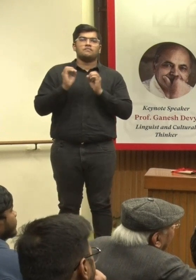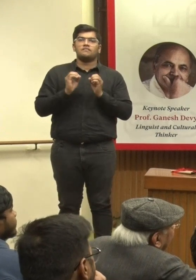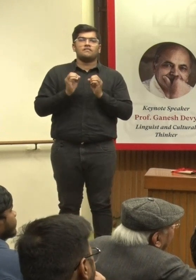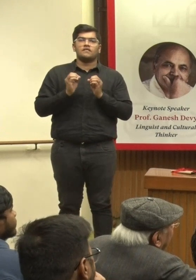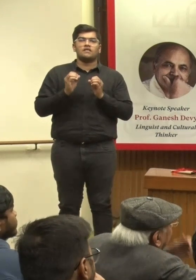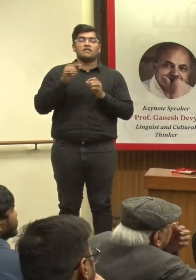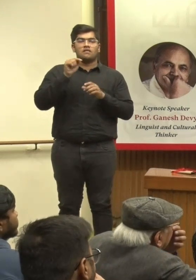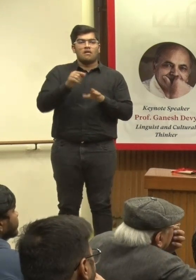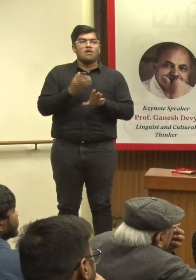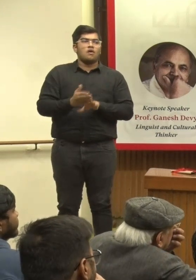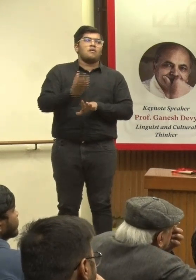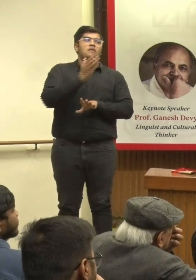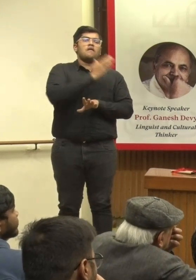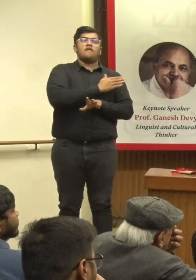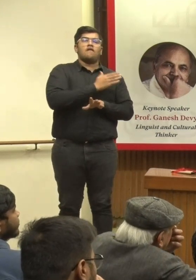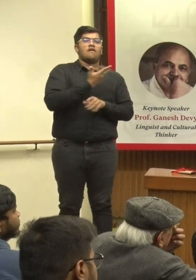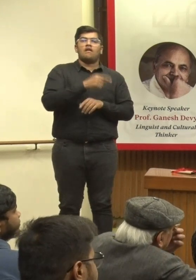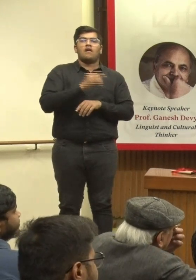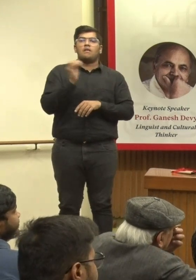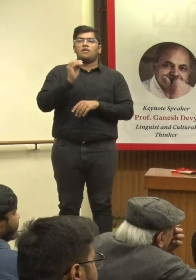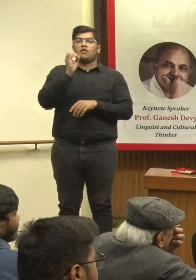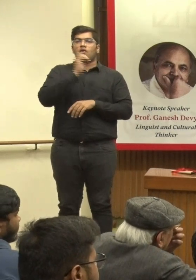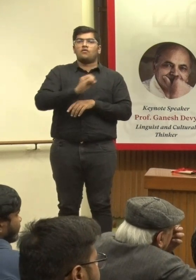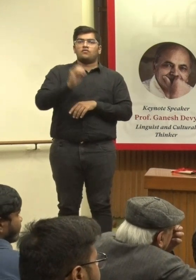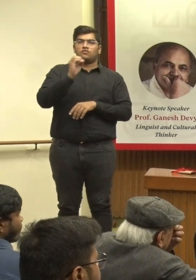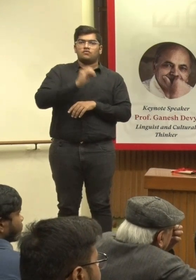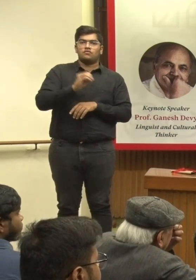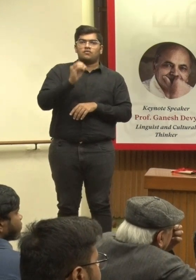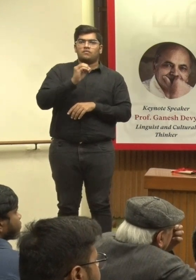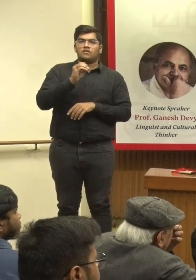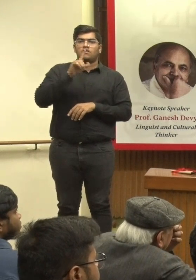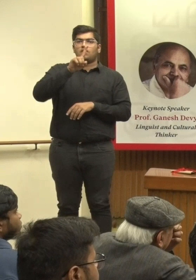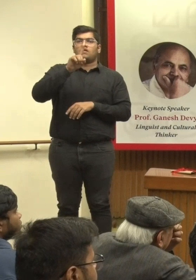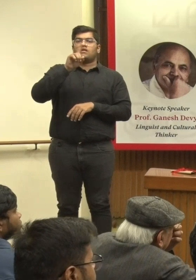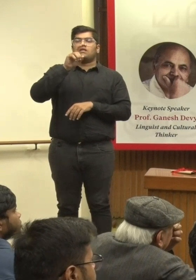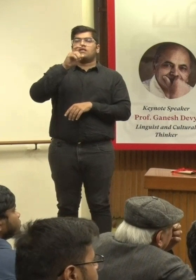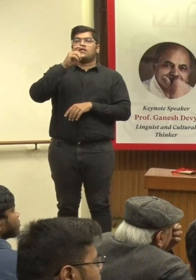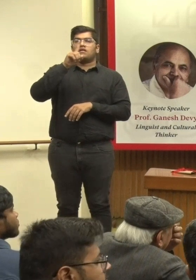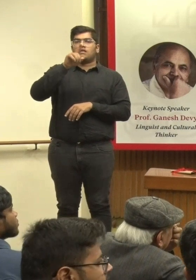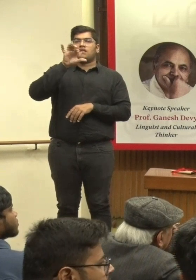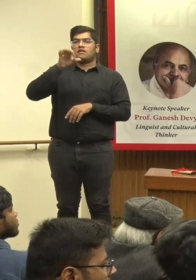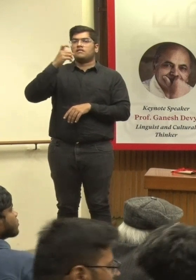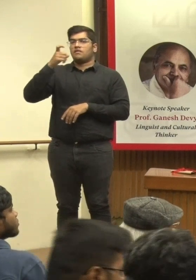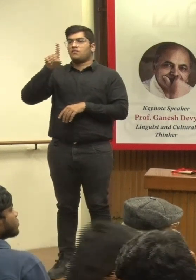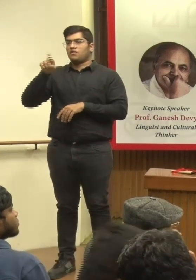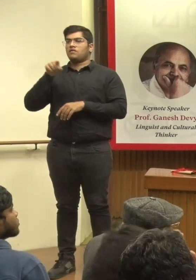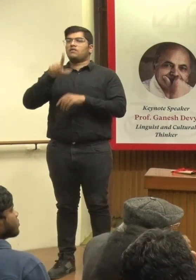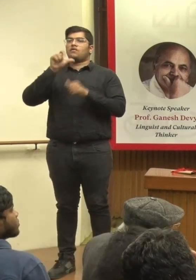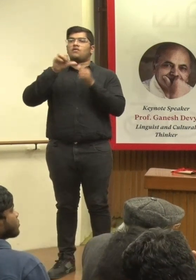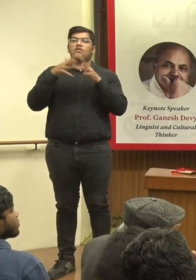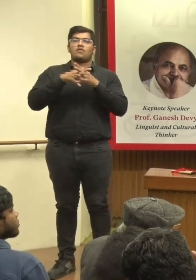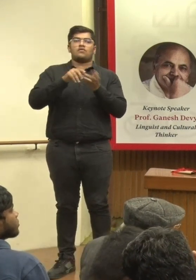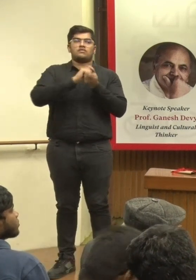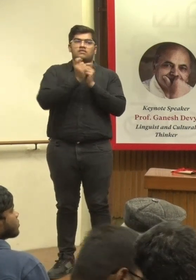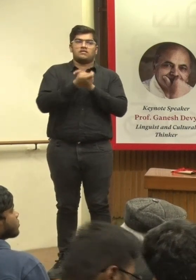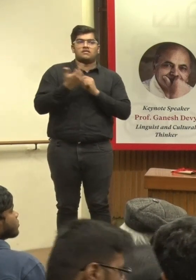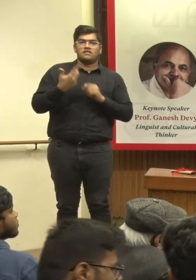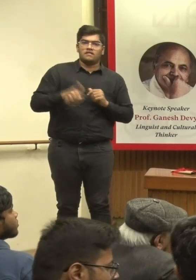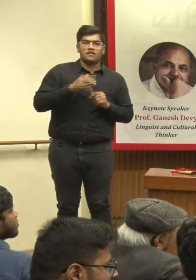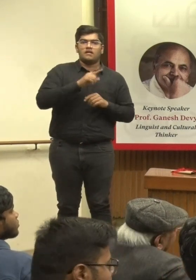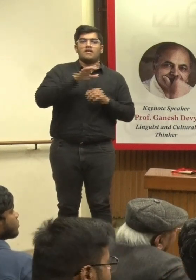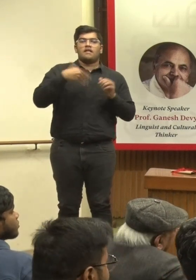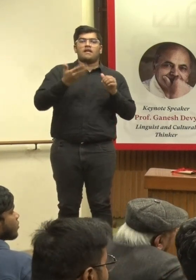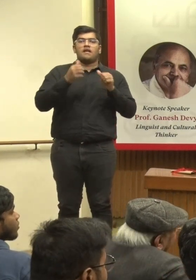It was before that. This was in October 71. The law was enacted. Aparadi was